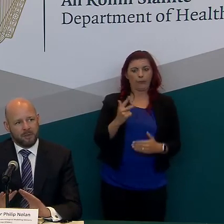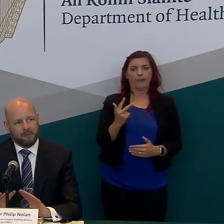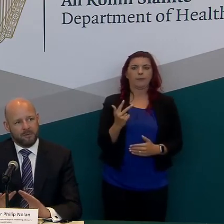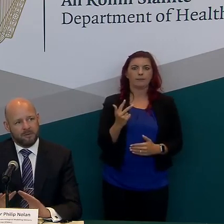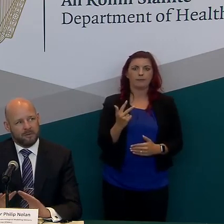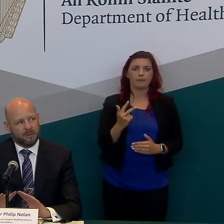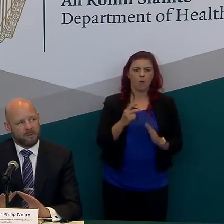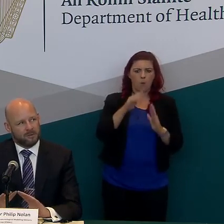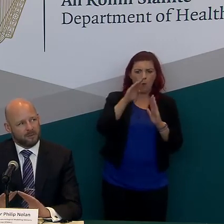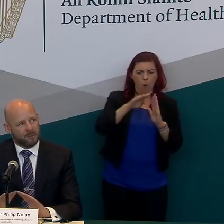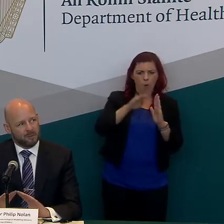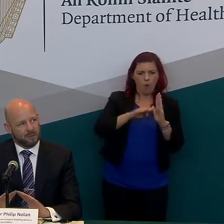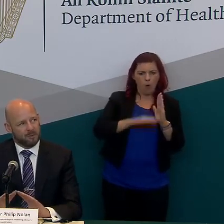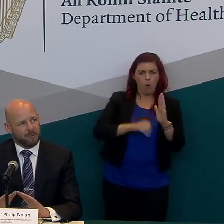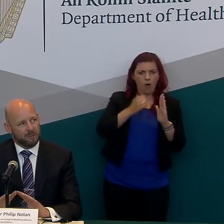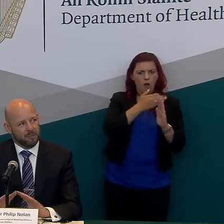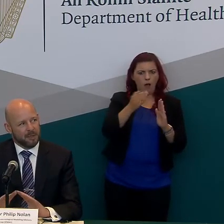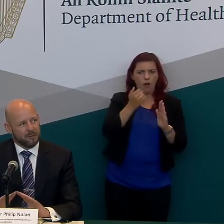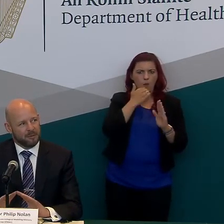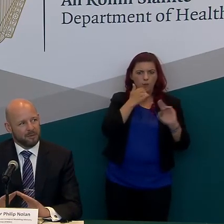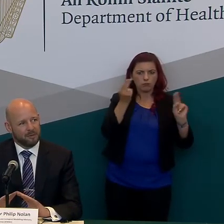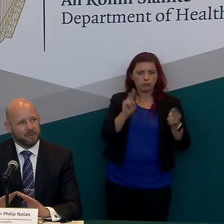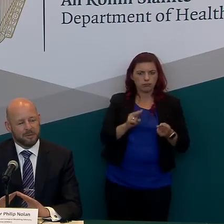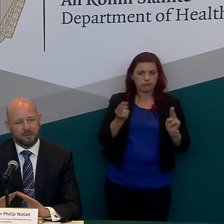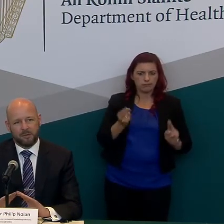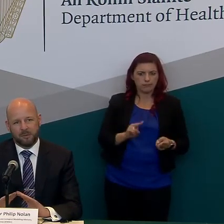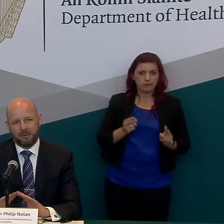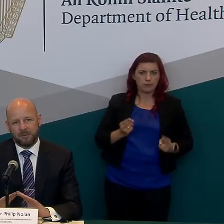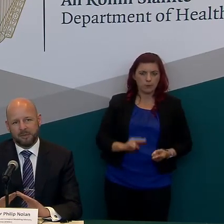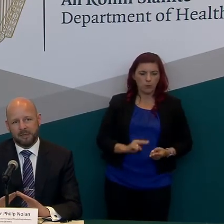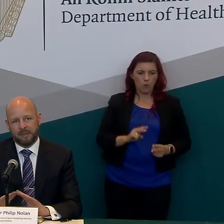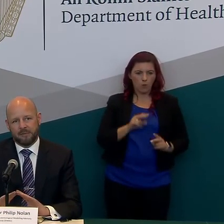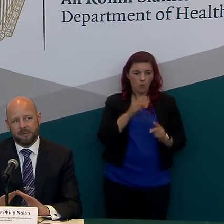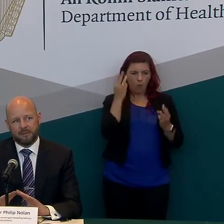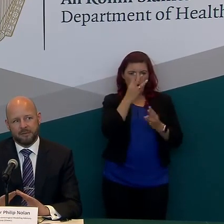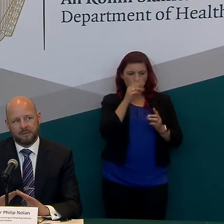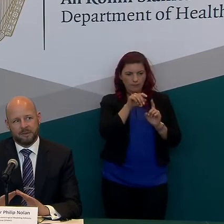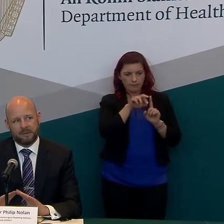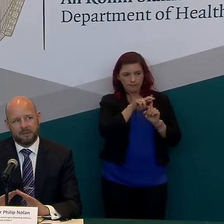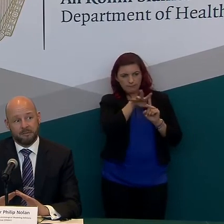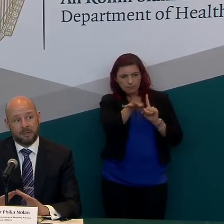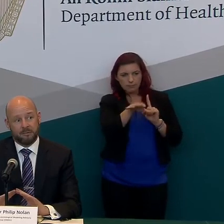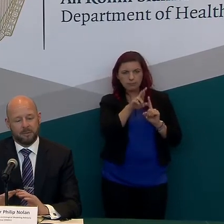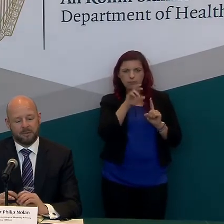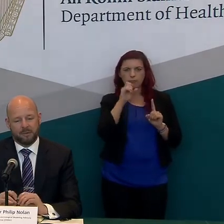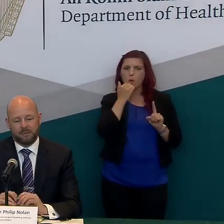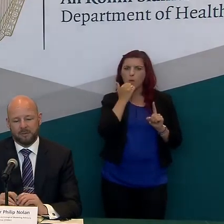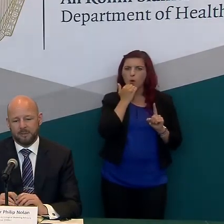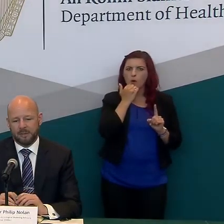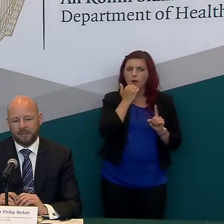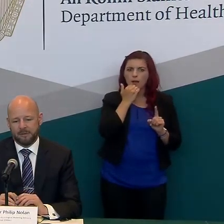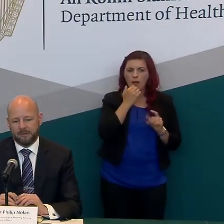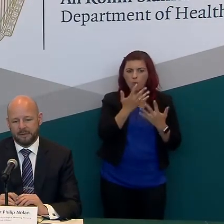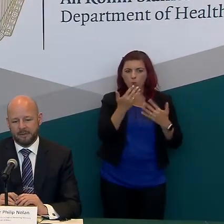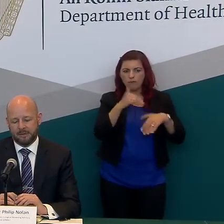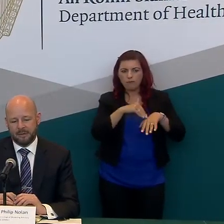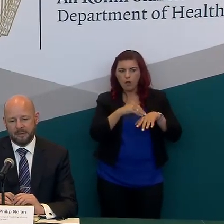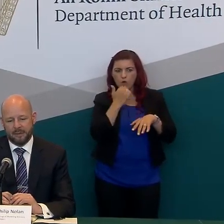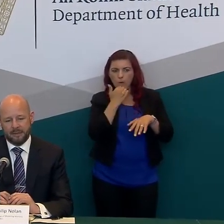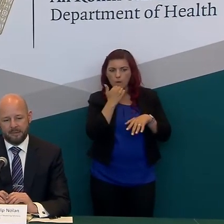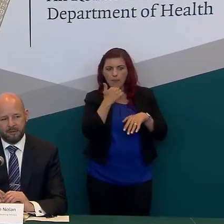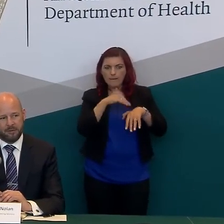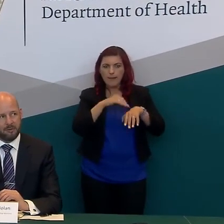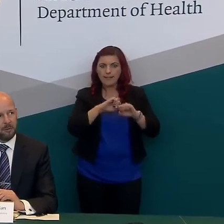such low prevalence of disease, we've been monitoring the reproduction number of this disease, the effective reproduction number in our